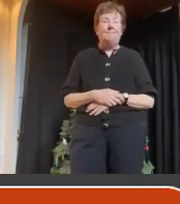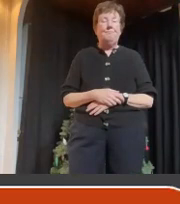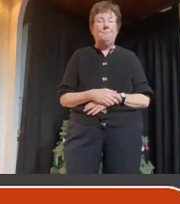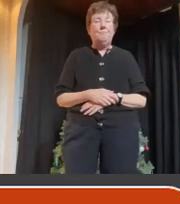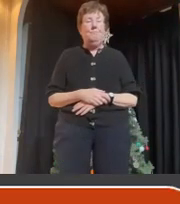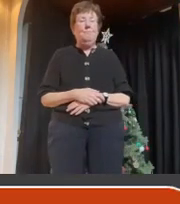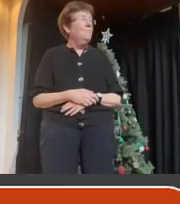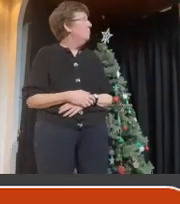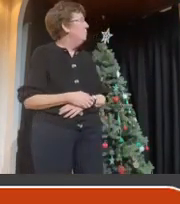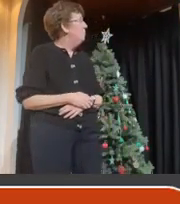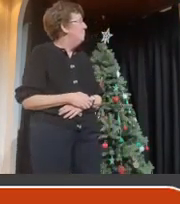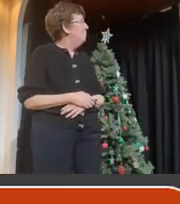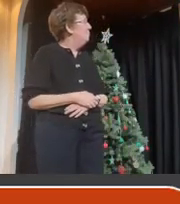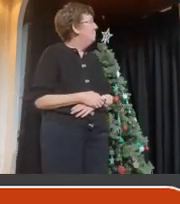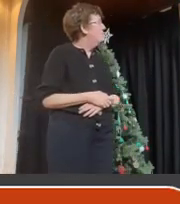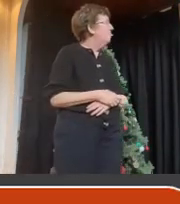not encouraged either.